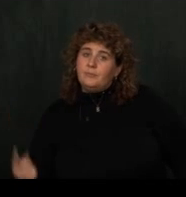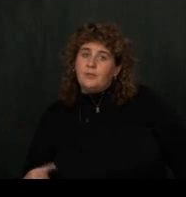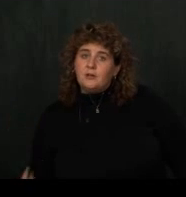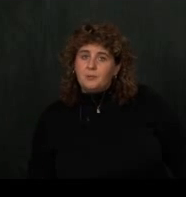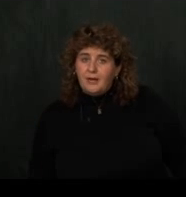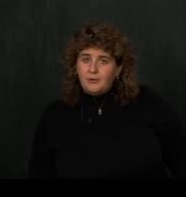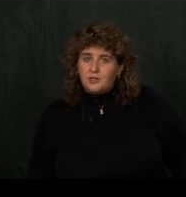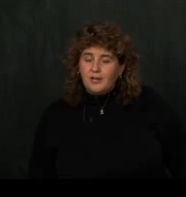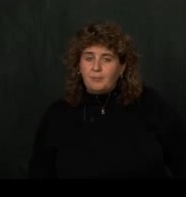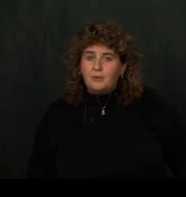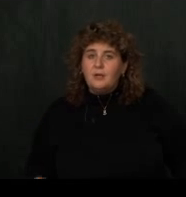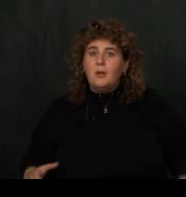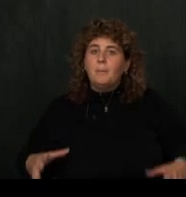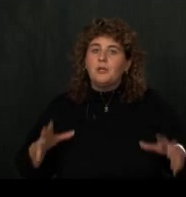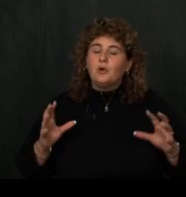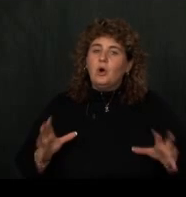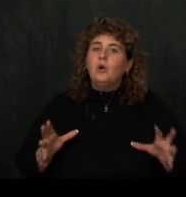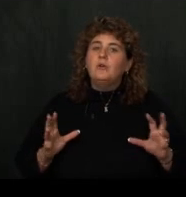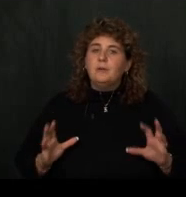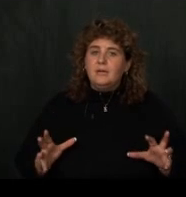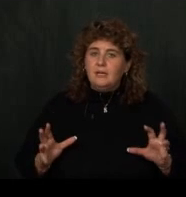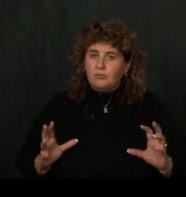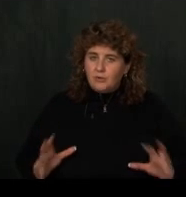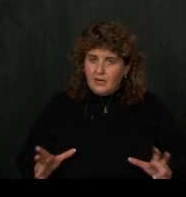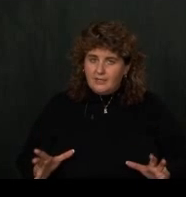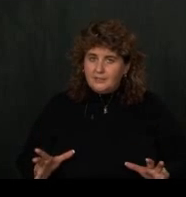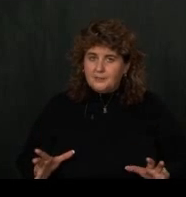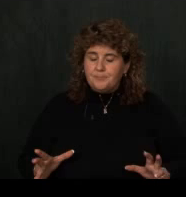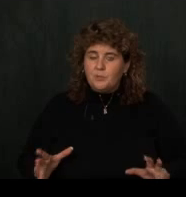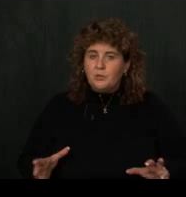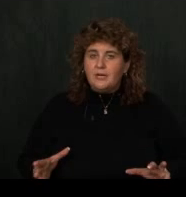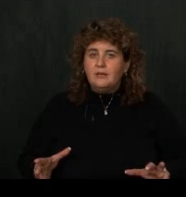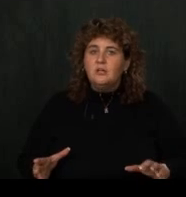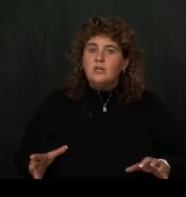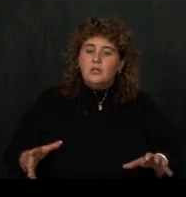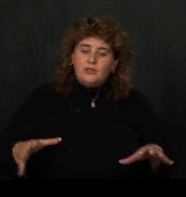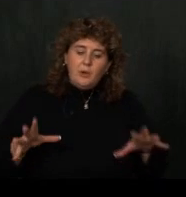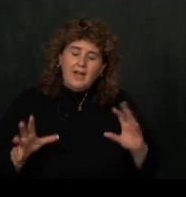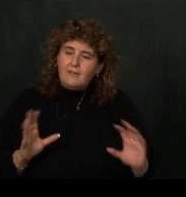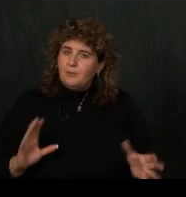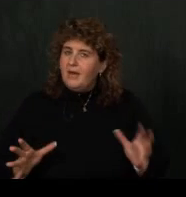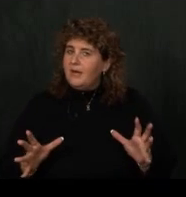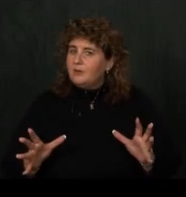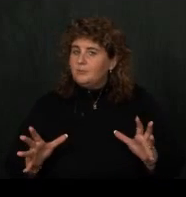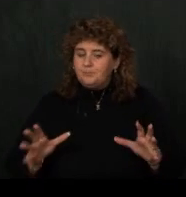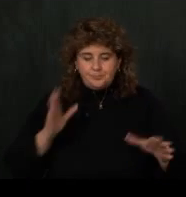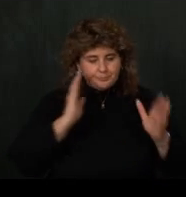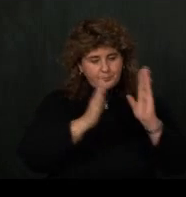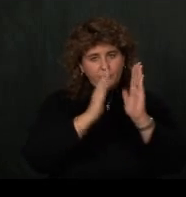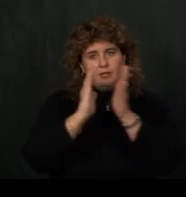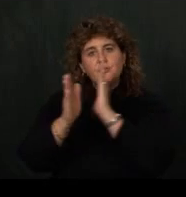are spiral-shaped. But they're all gram-negative rods, all right? So half the battle is just